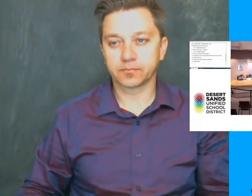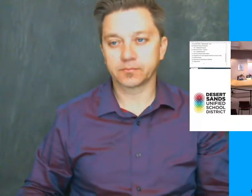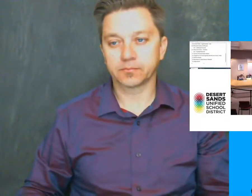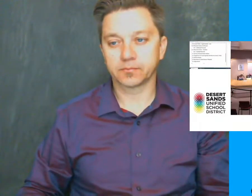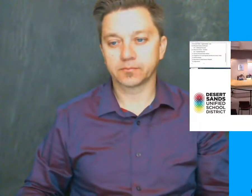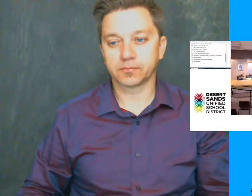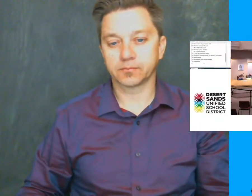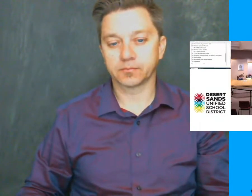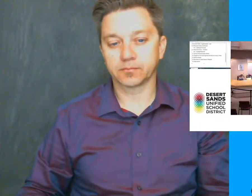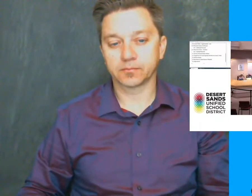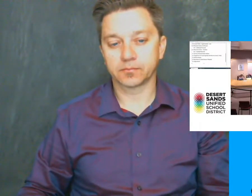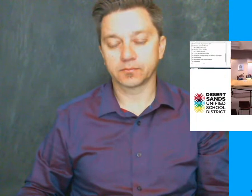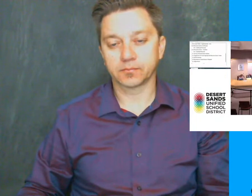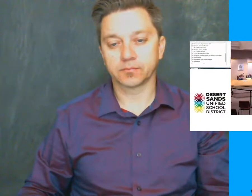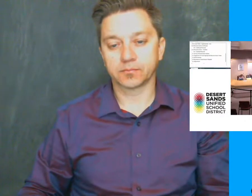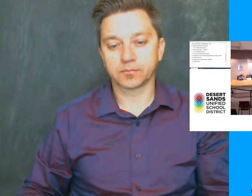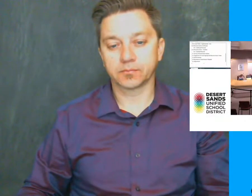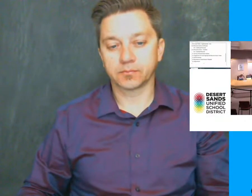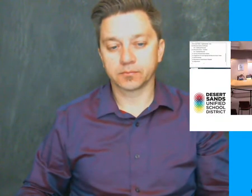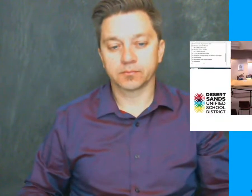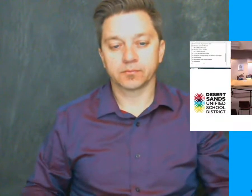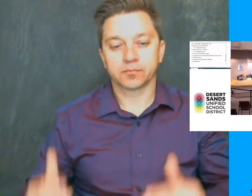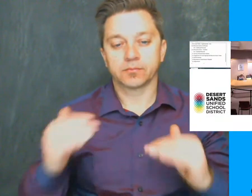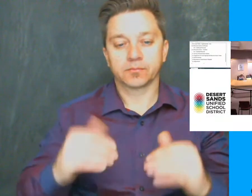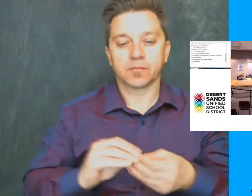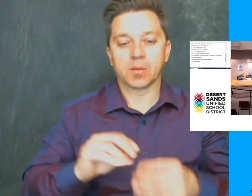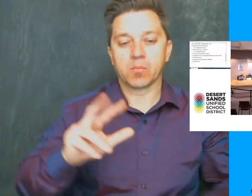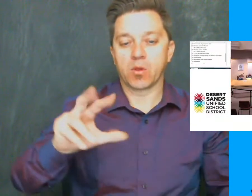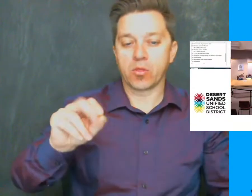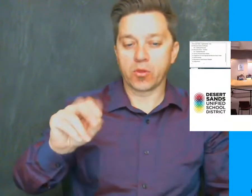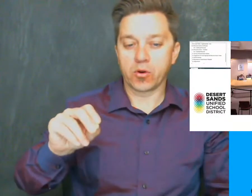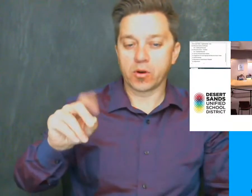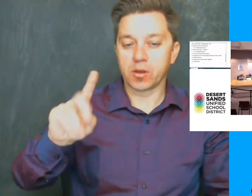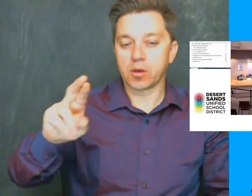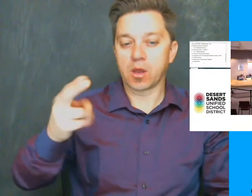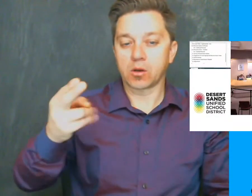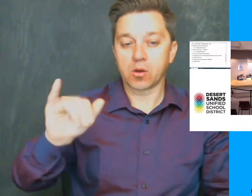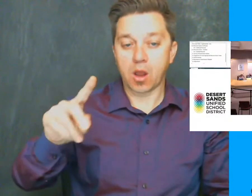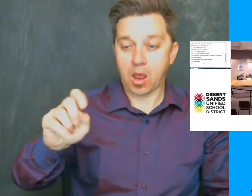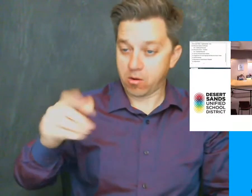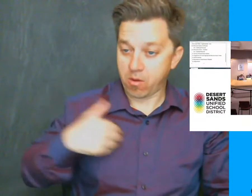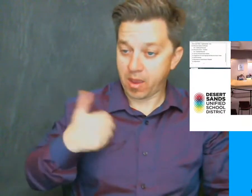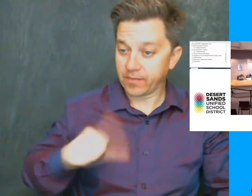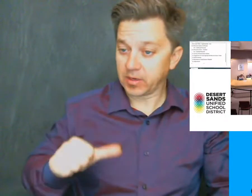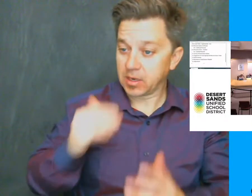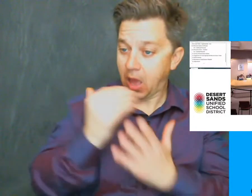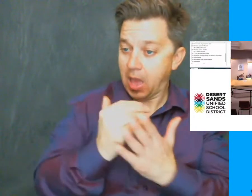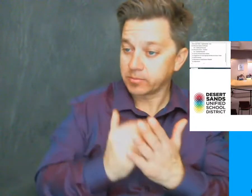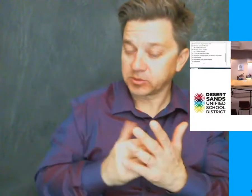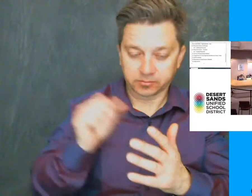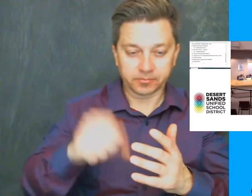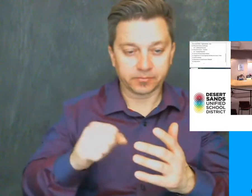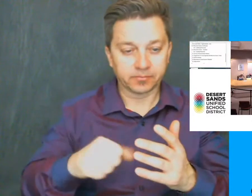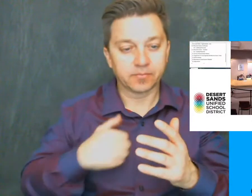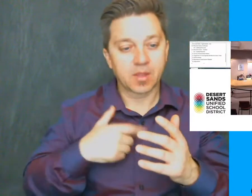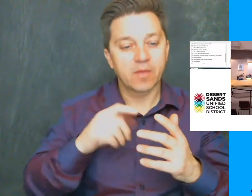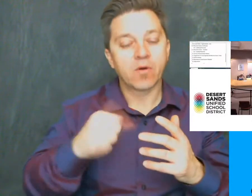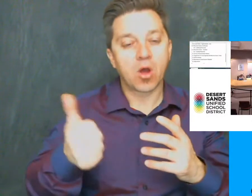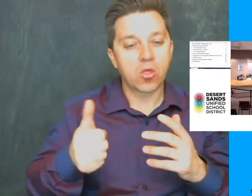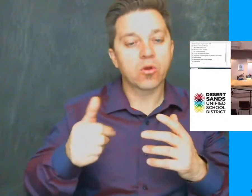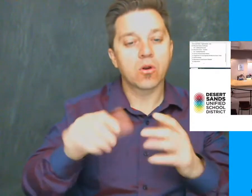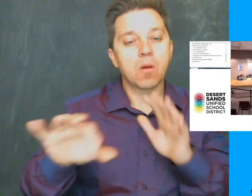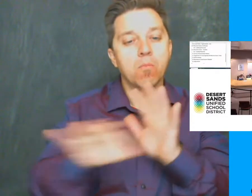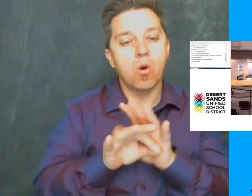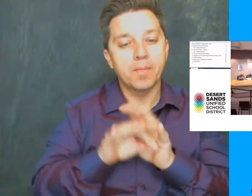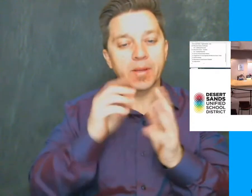Item 30, personnel actions classified. Dr. High, do you have any items? Yes, we have another blind appointment announcement, and